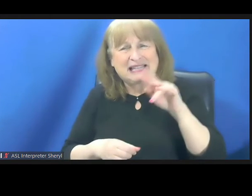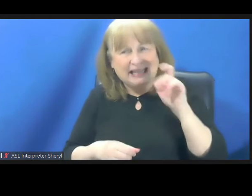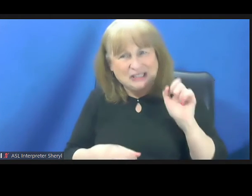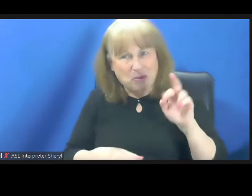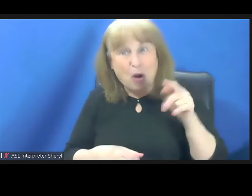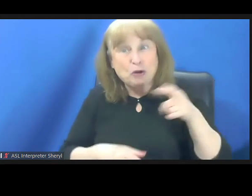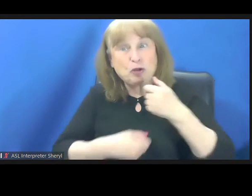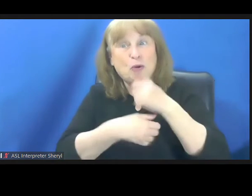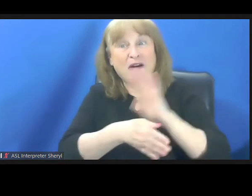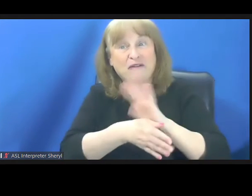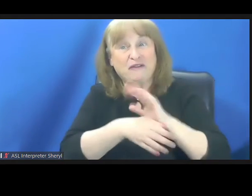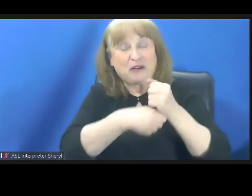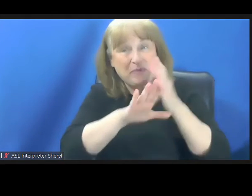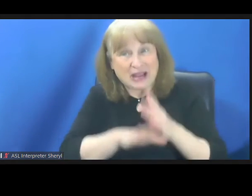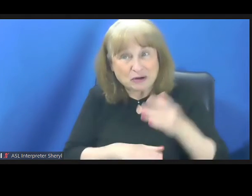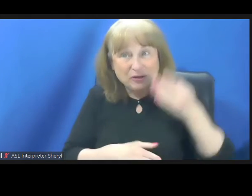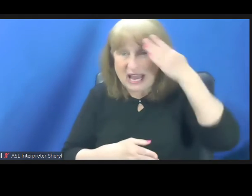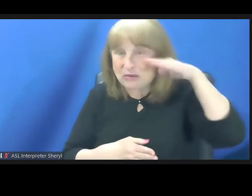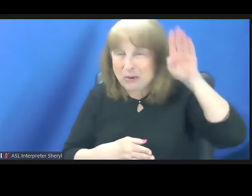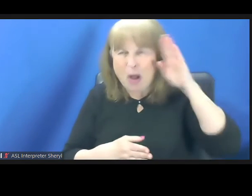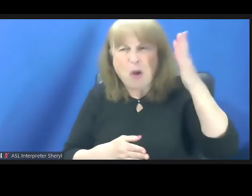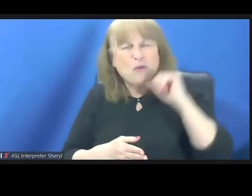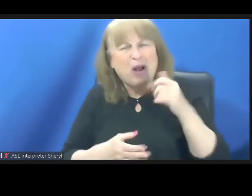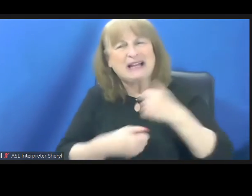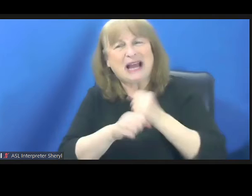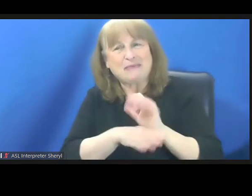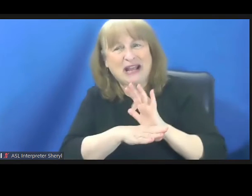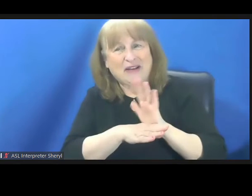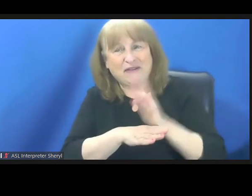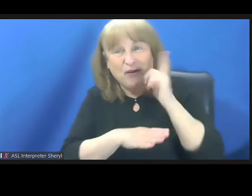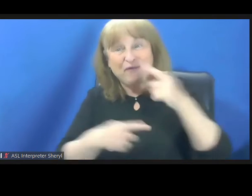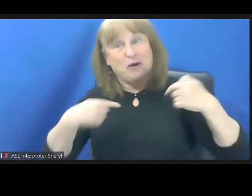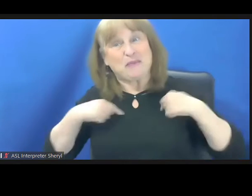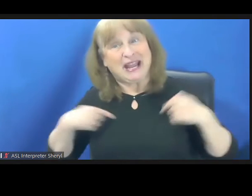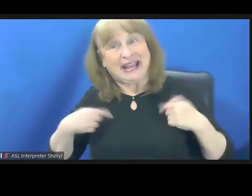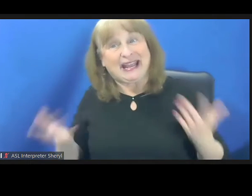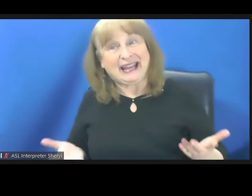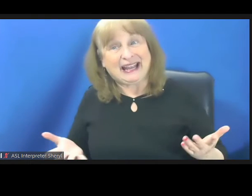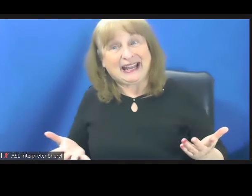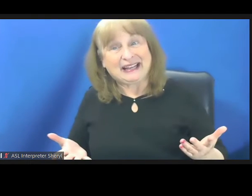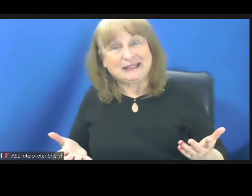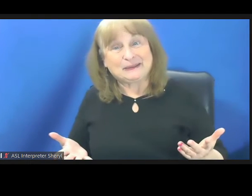filmmakers, anthropologists, why not make a film for me?